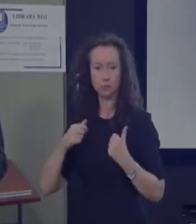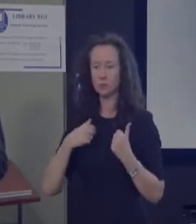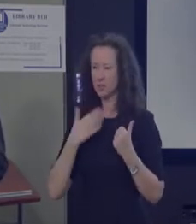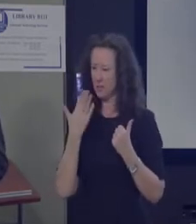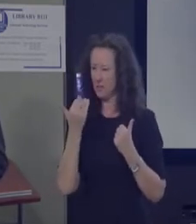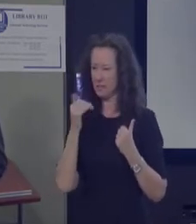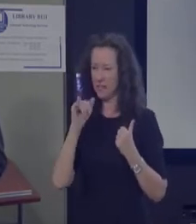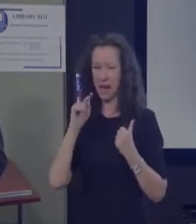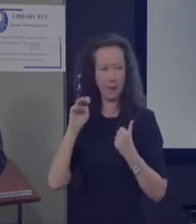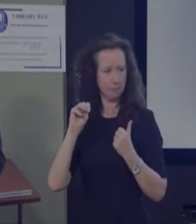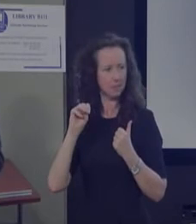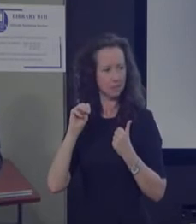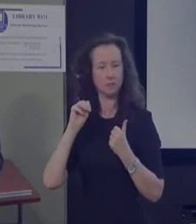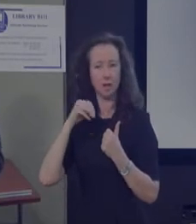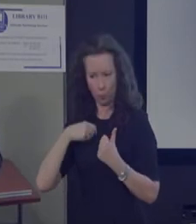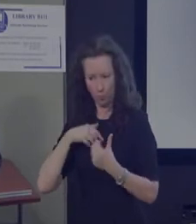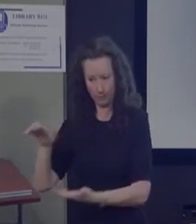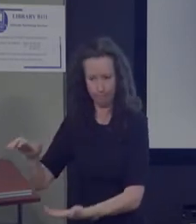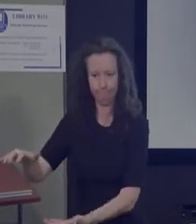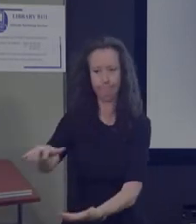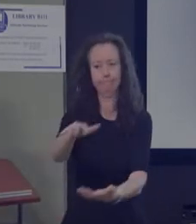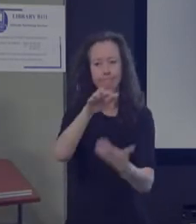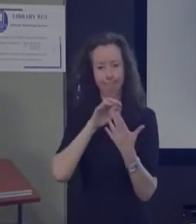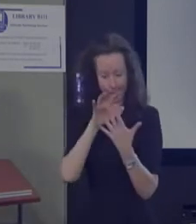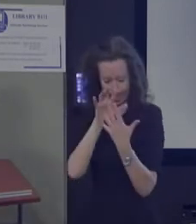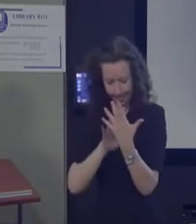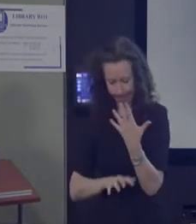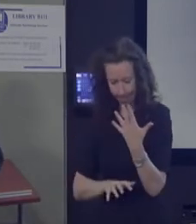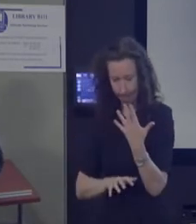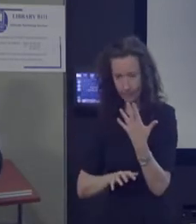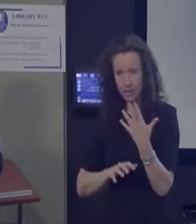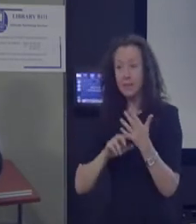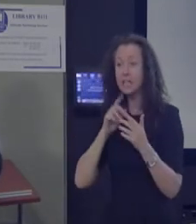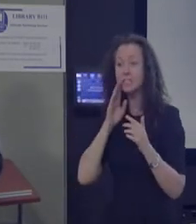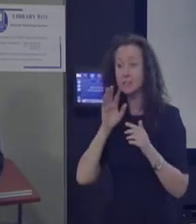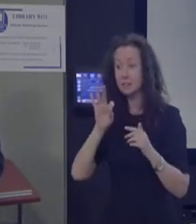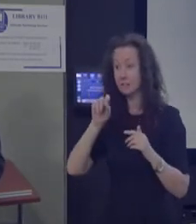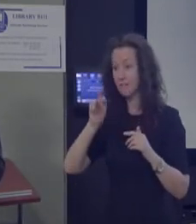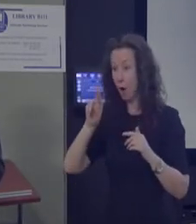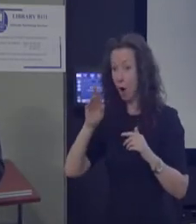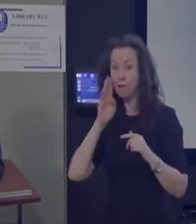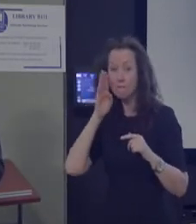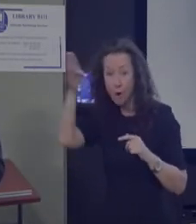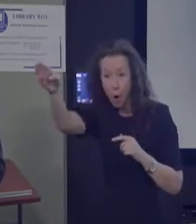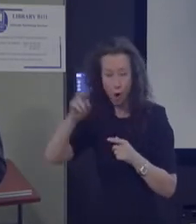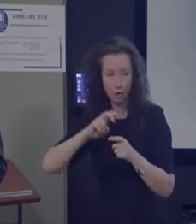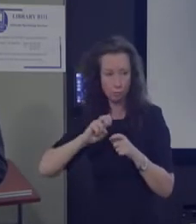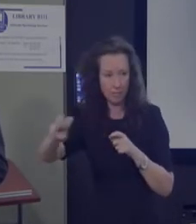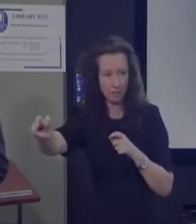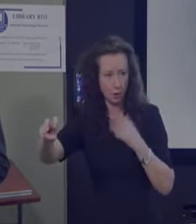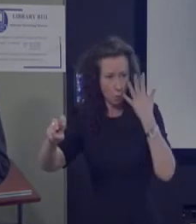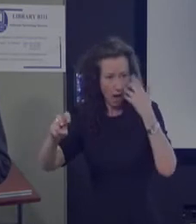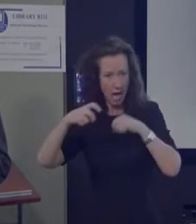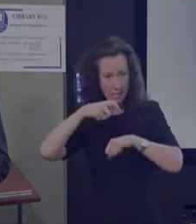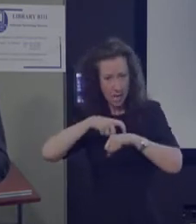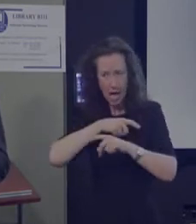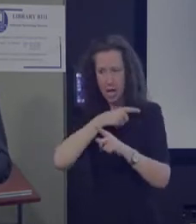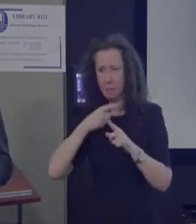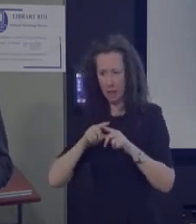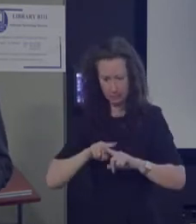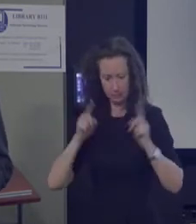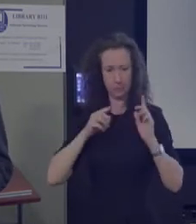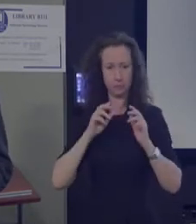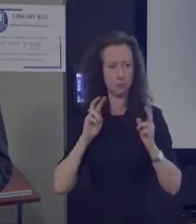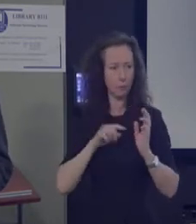15-item assessment. And this, as I said, this is far transfer because everything's different from where they were trained. What we found was 7